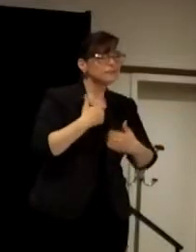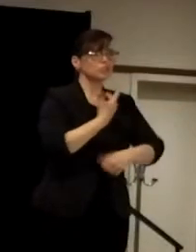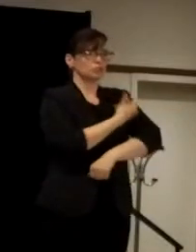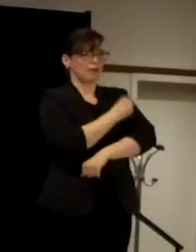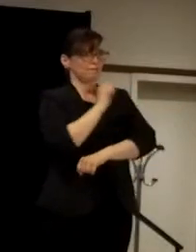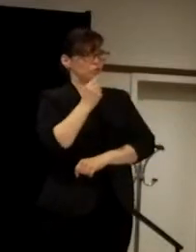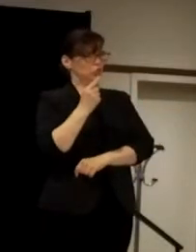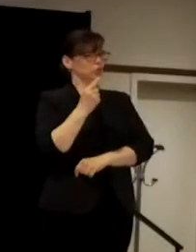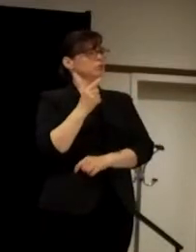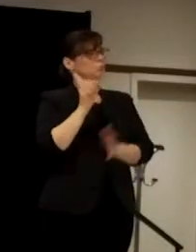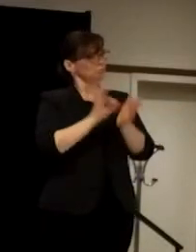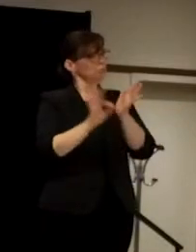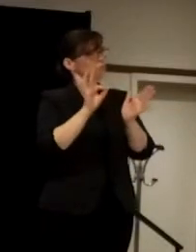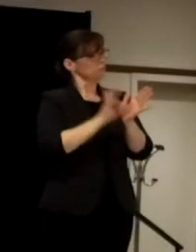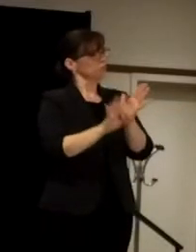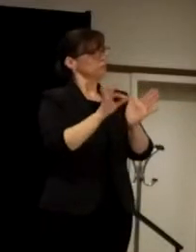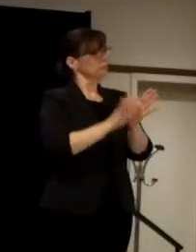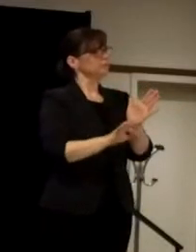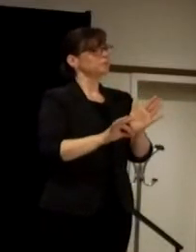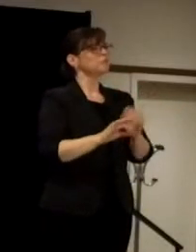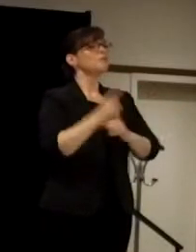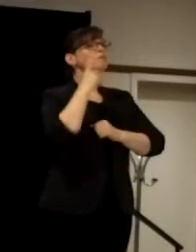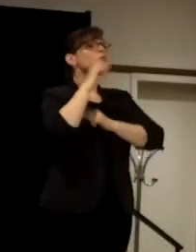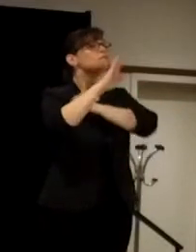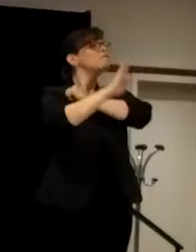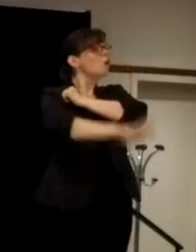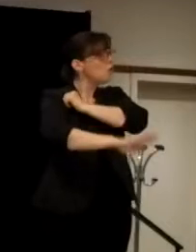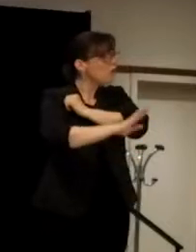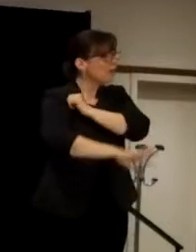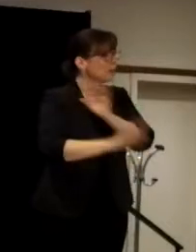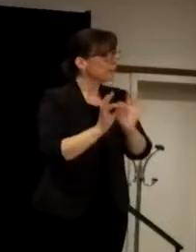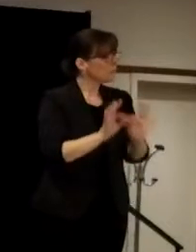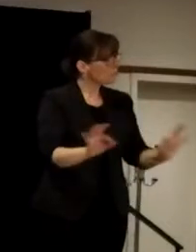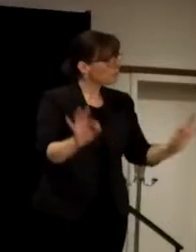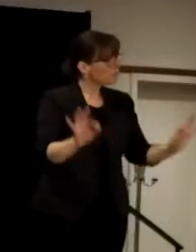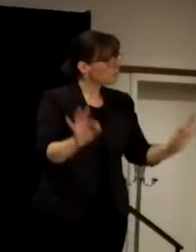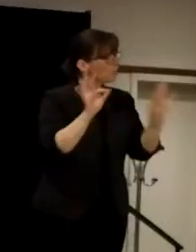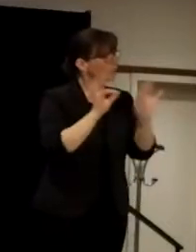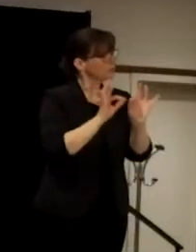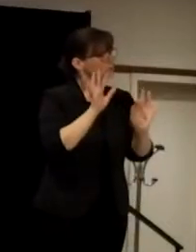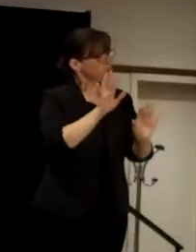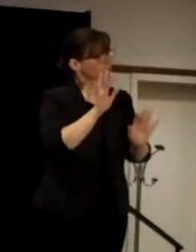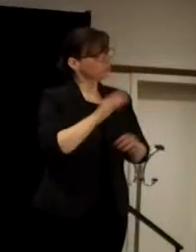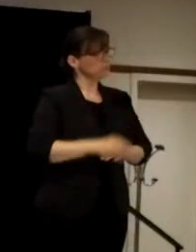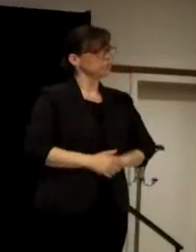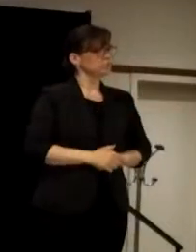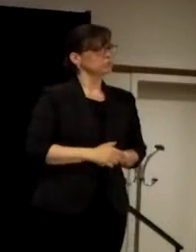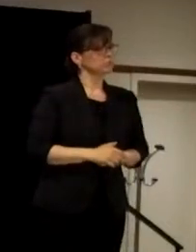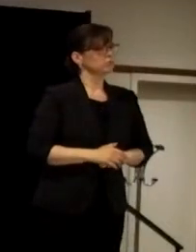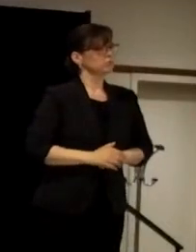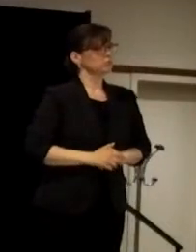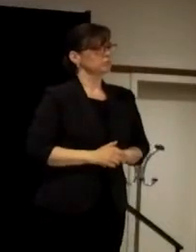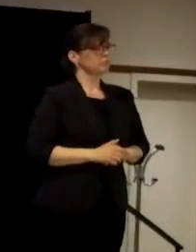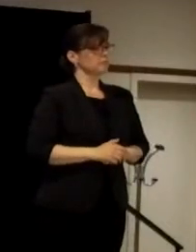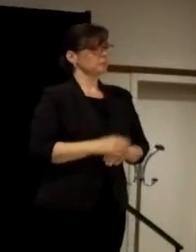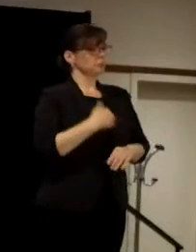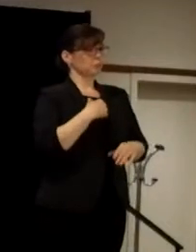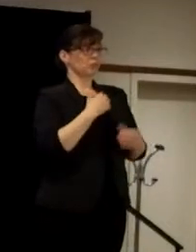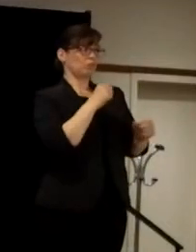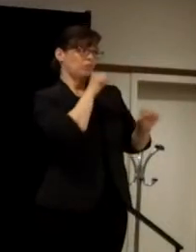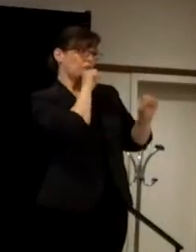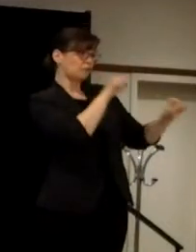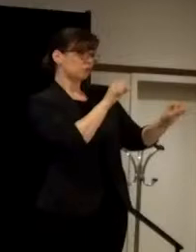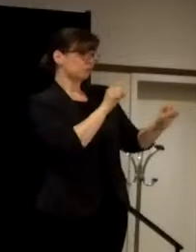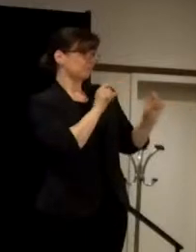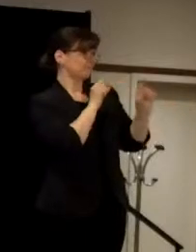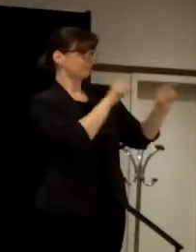next semester. And so, again, we would love to go up and shoot up, thousands of arms on the